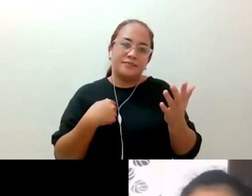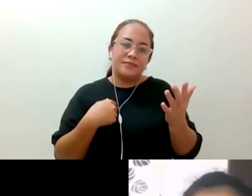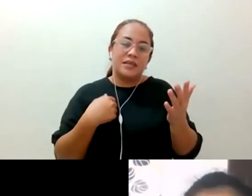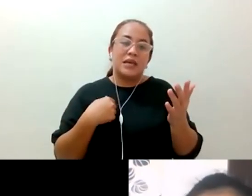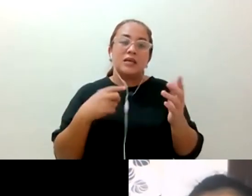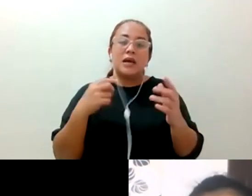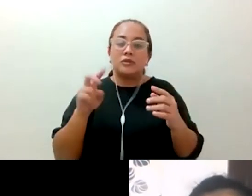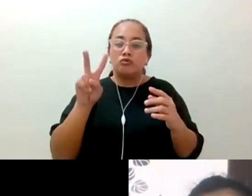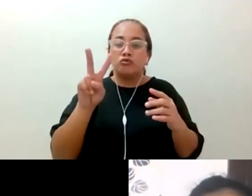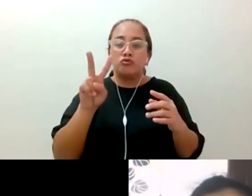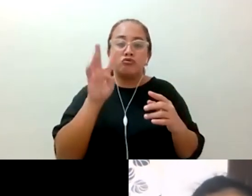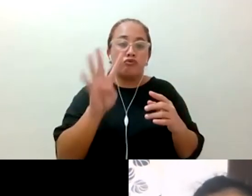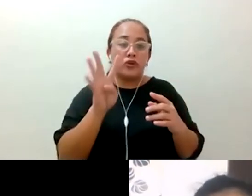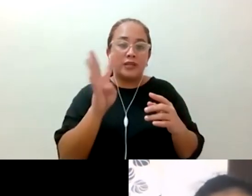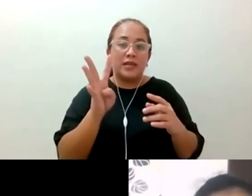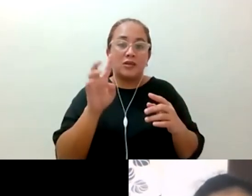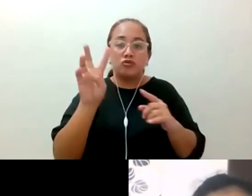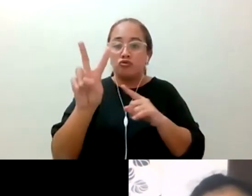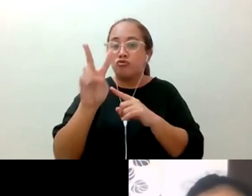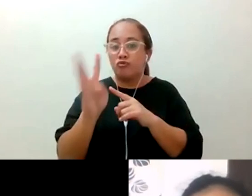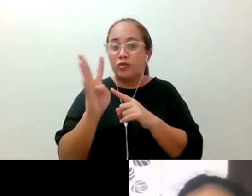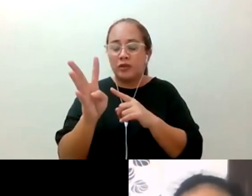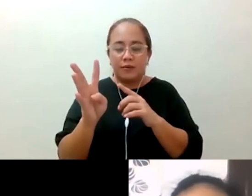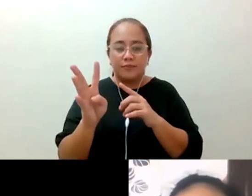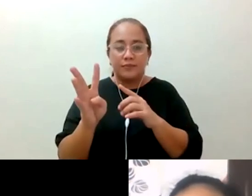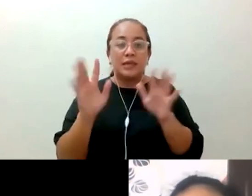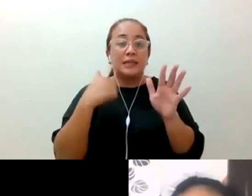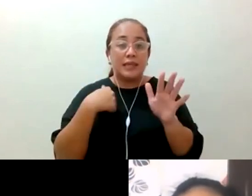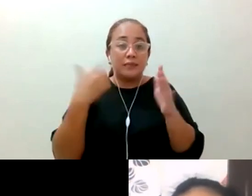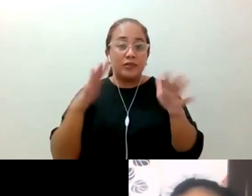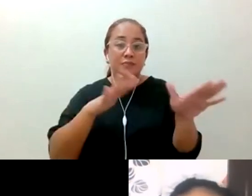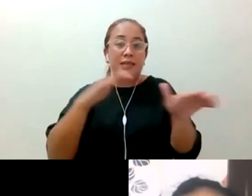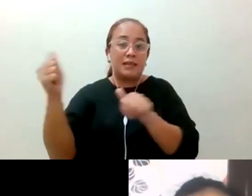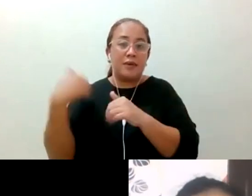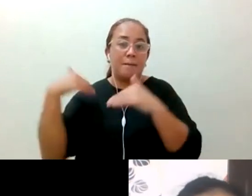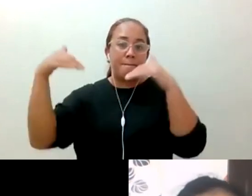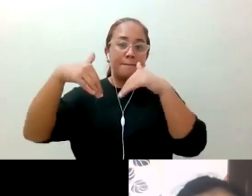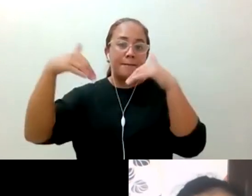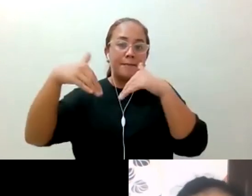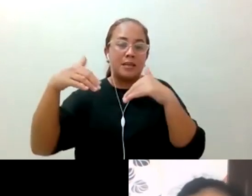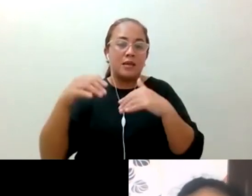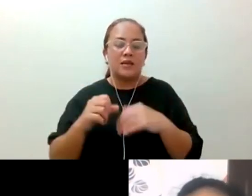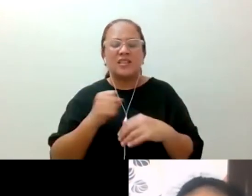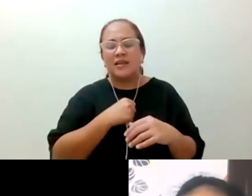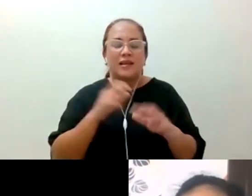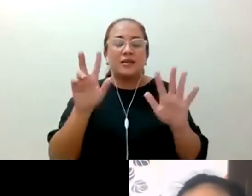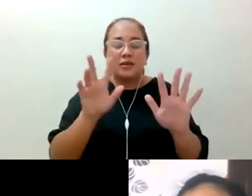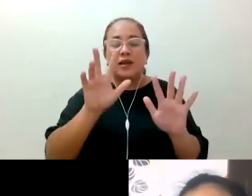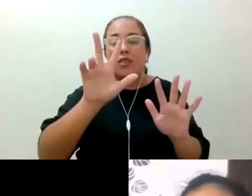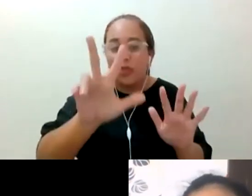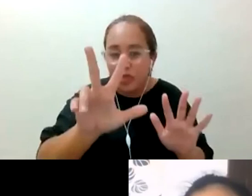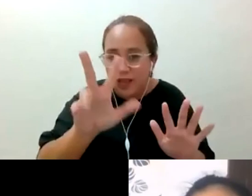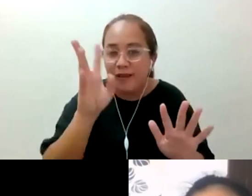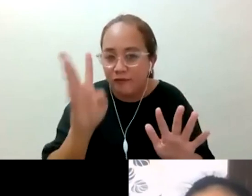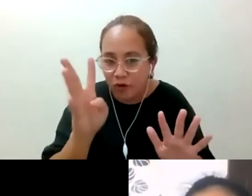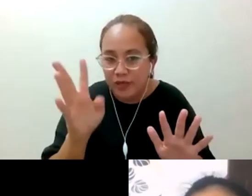2:40. So then I have another meeting at 2:40. Sorry, 3:40. I have another